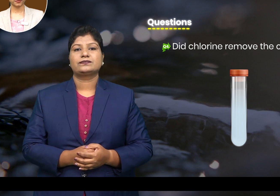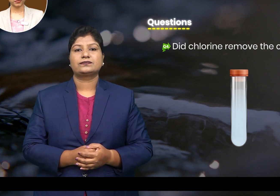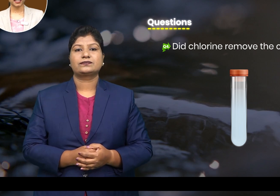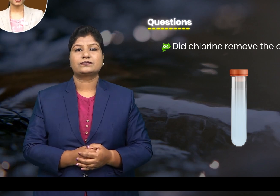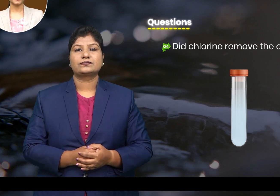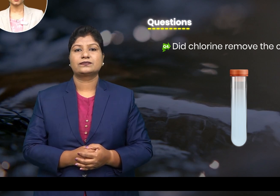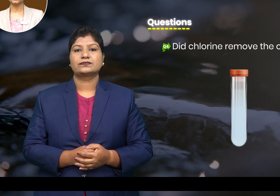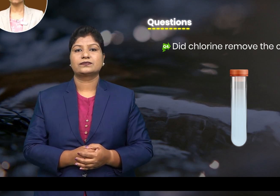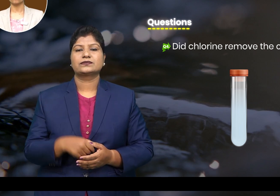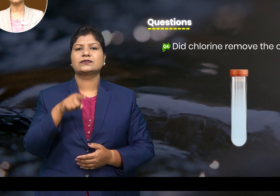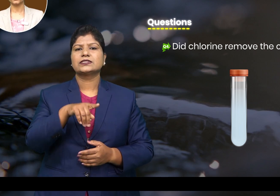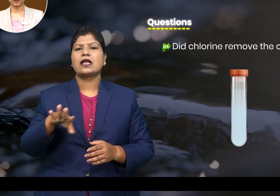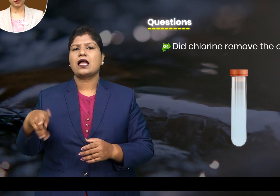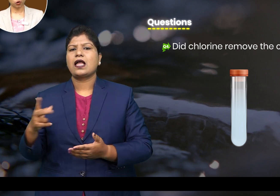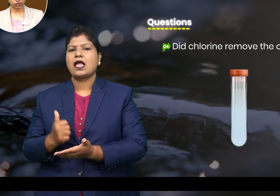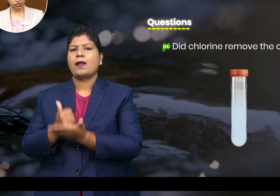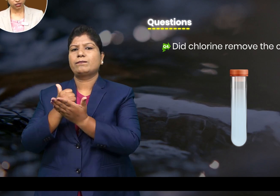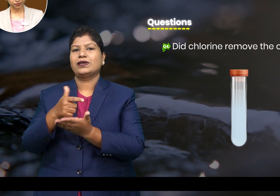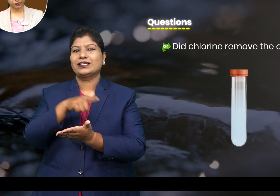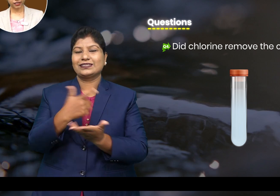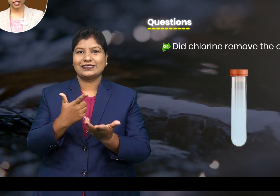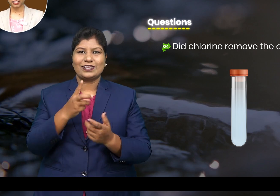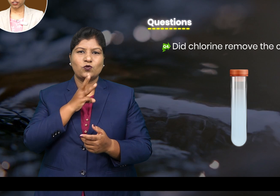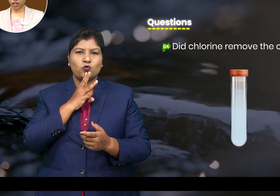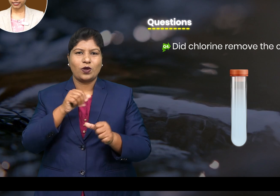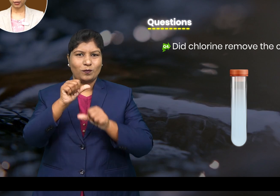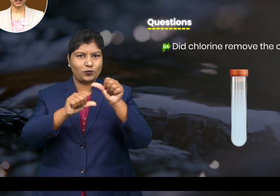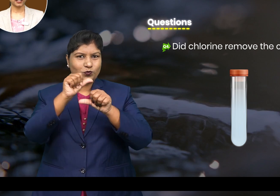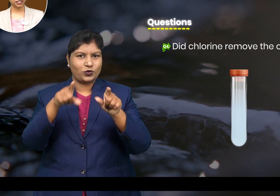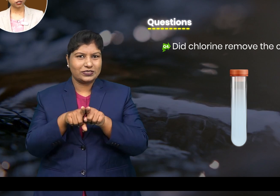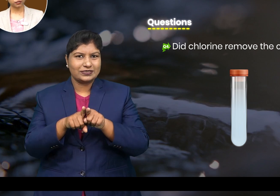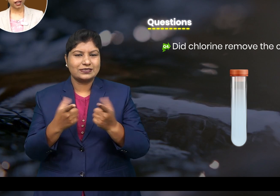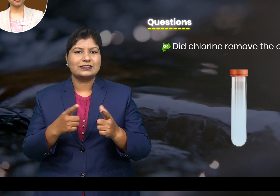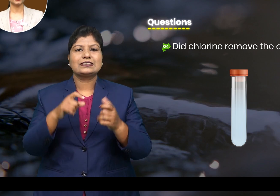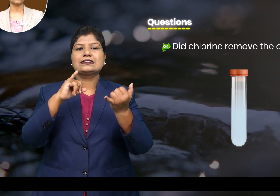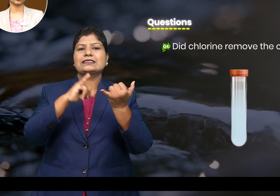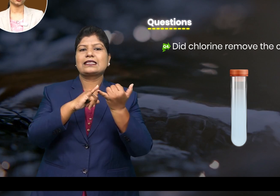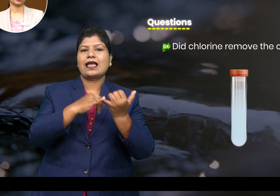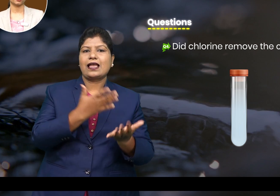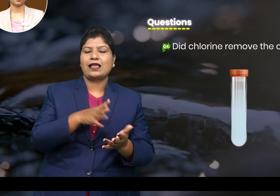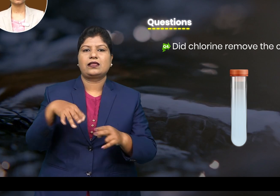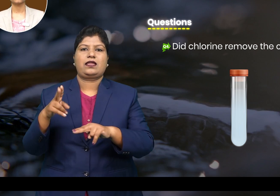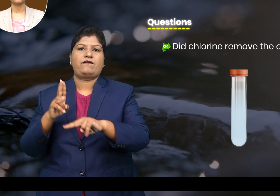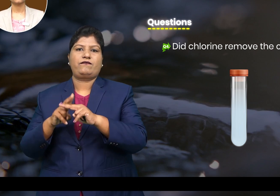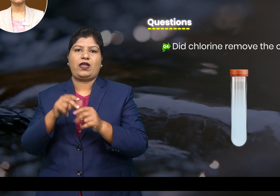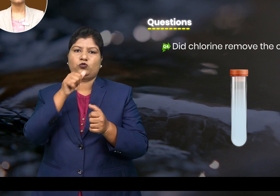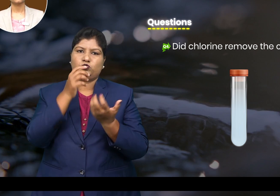and aid other water treatment processes such as sedimentation and filtration.